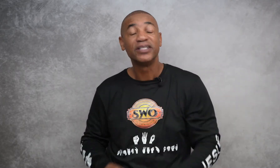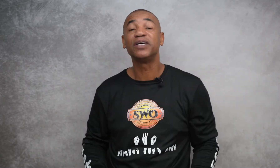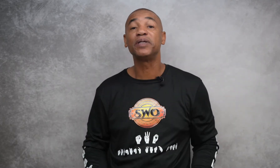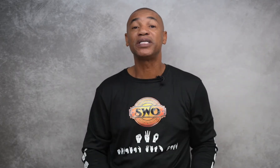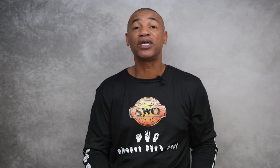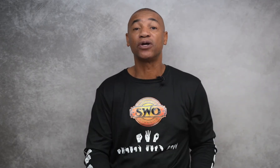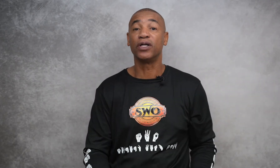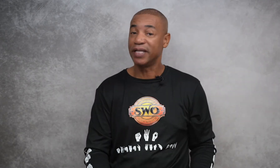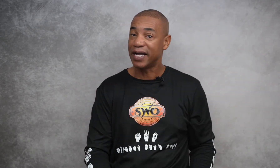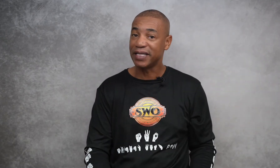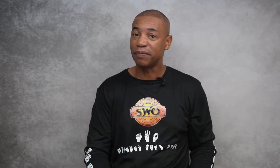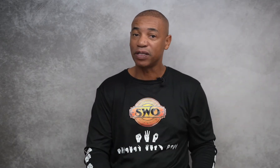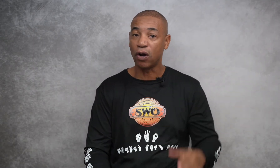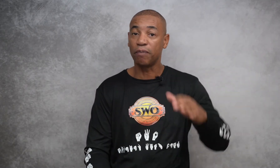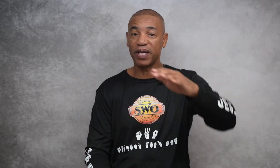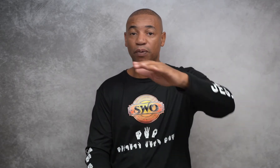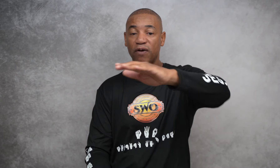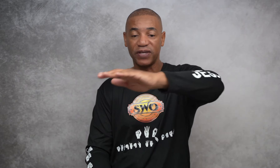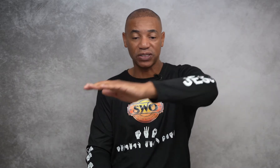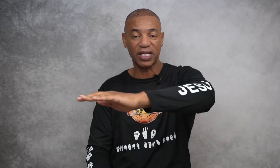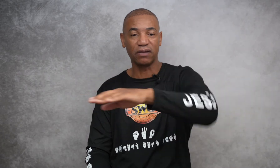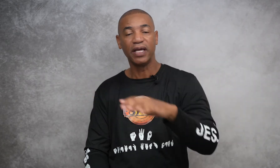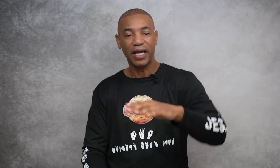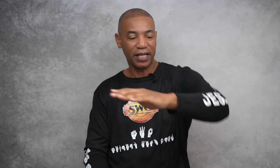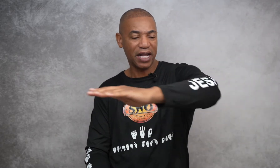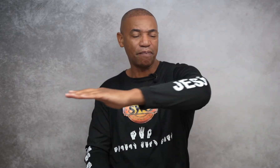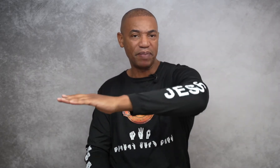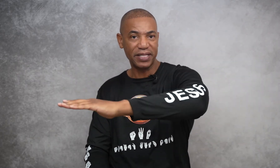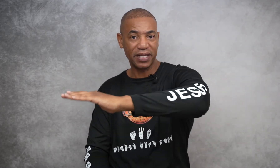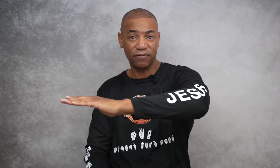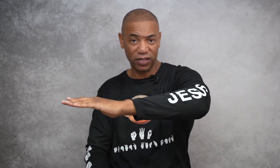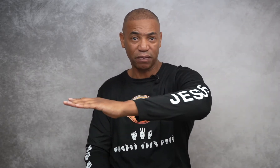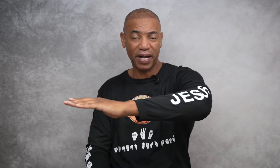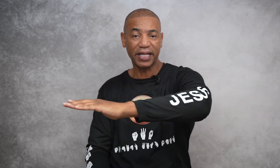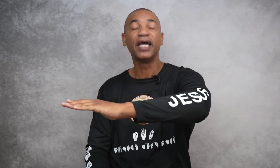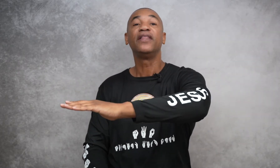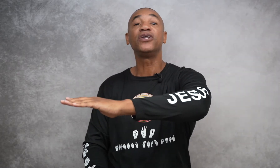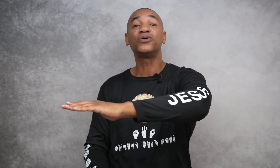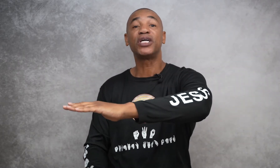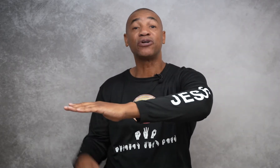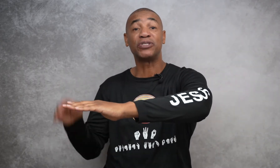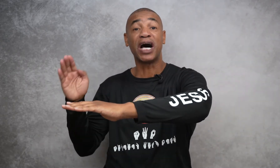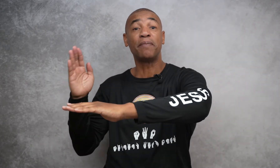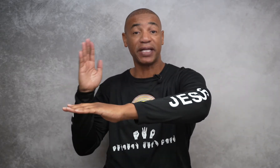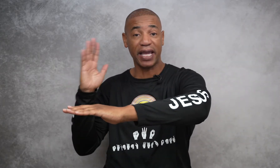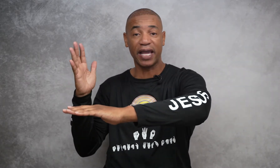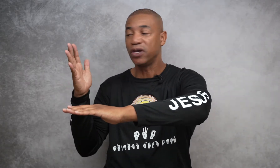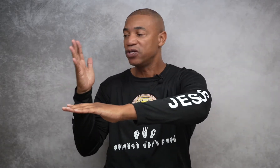simply take your non-dominant arm, palm faces down, and kind of bend it in front of the body. Then you'll take your dominant hand. You can